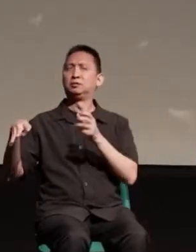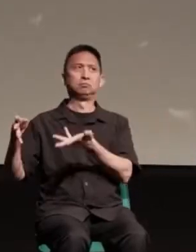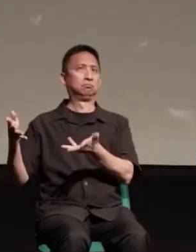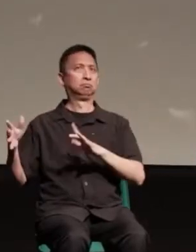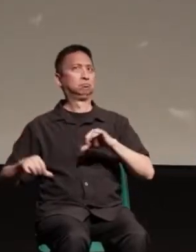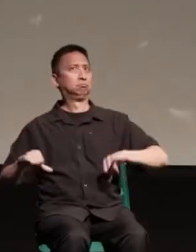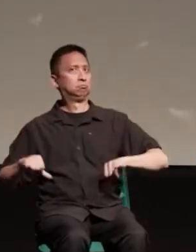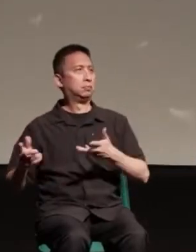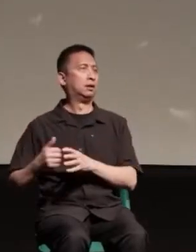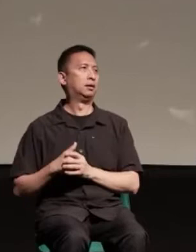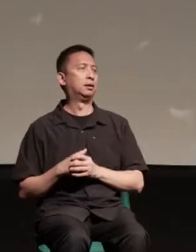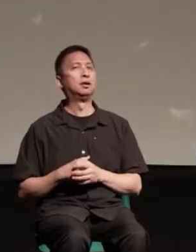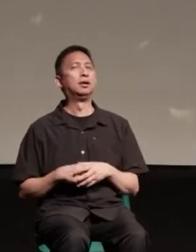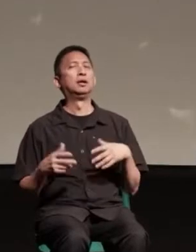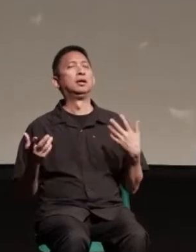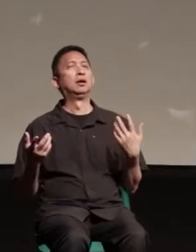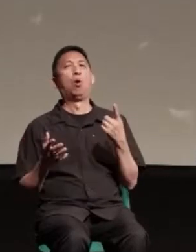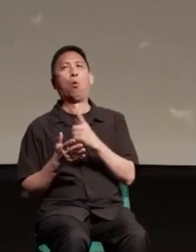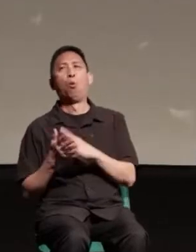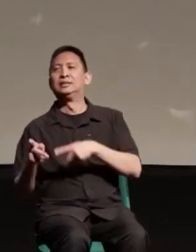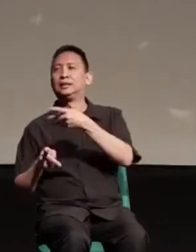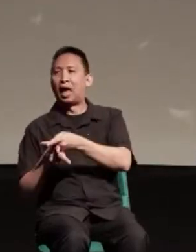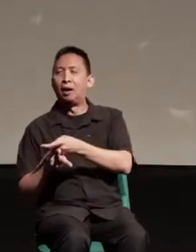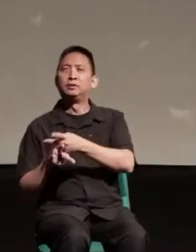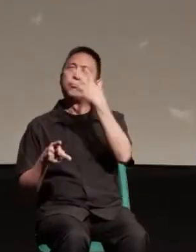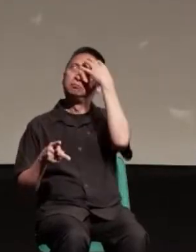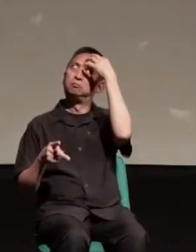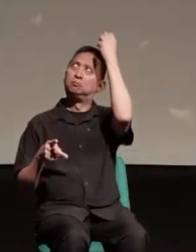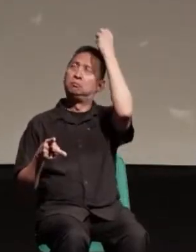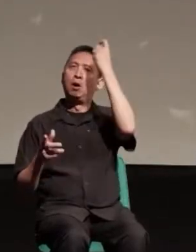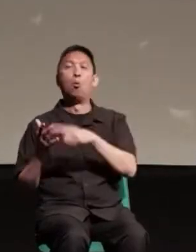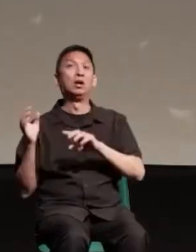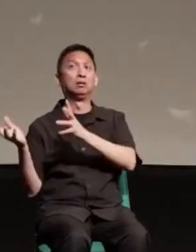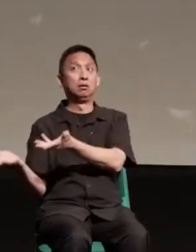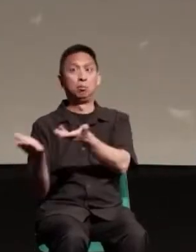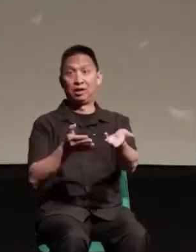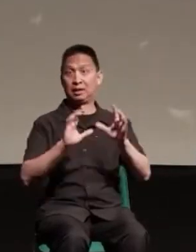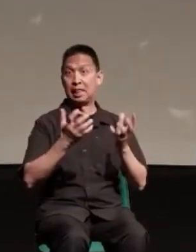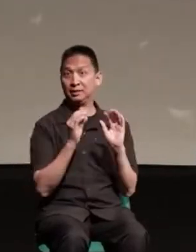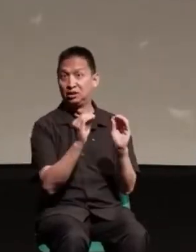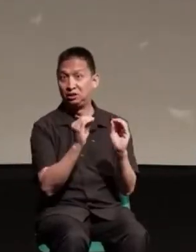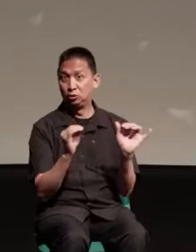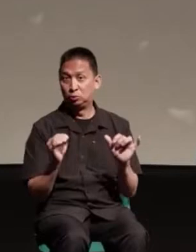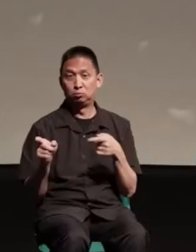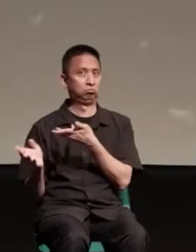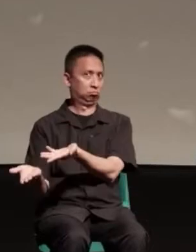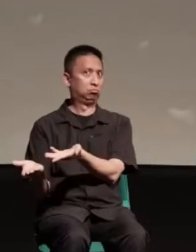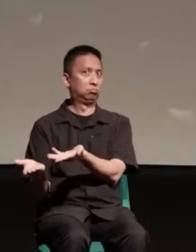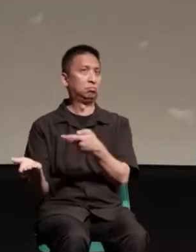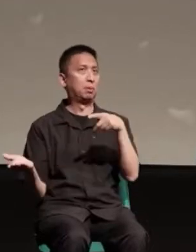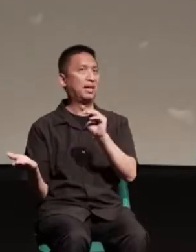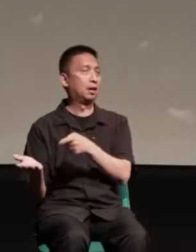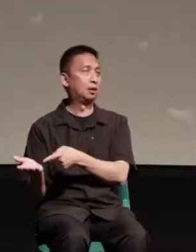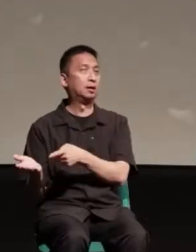stake. What gets memorialized, what gets taught in classrooms, the fact that in terms of infrastructure, it has the broadest